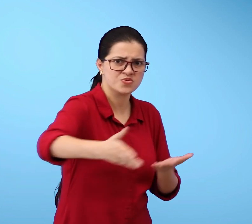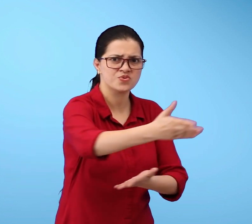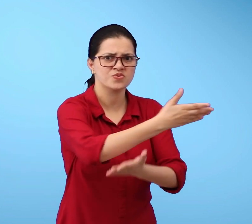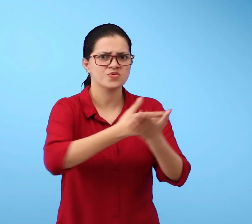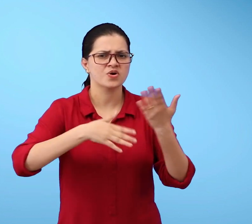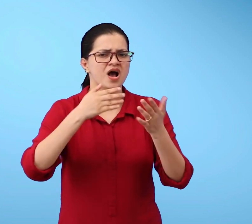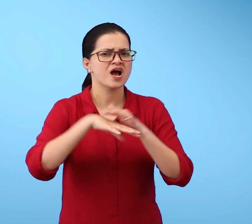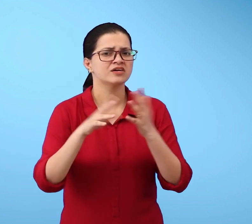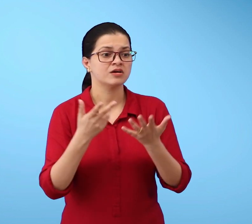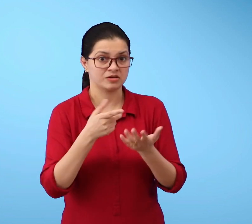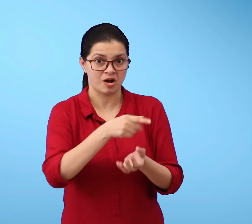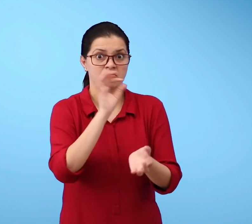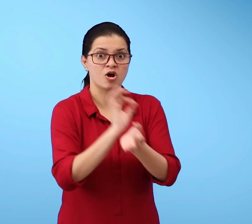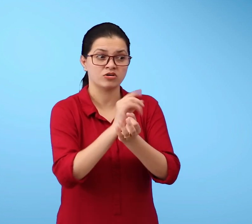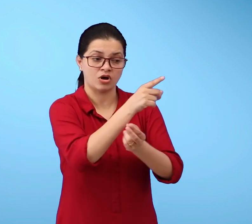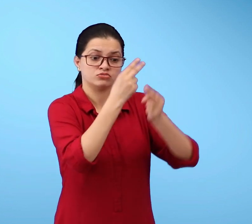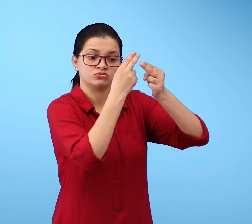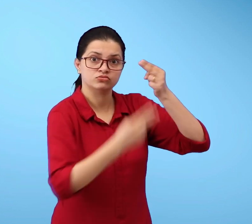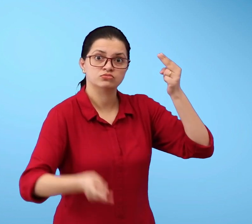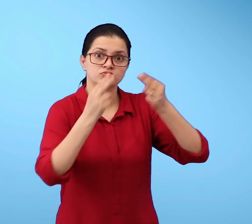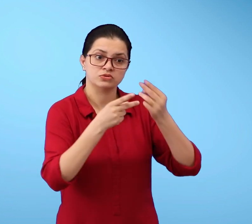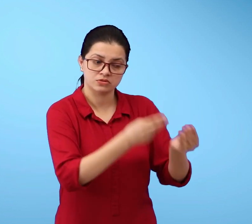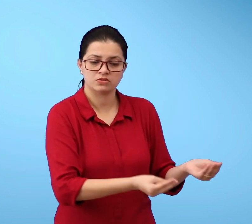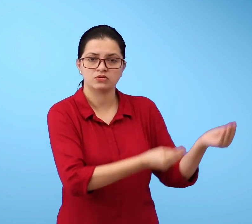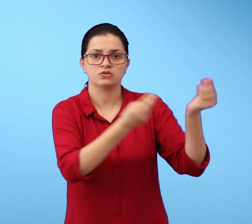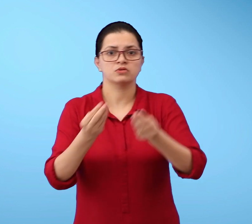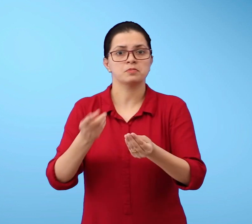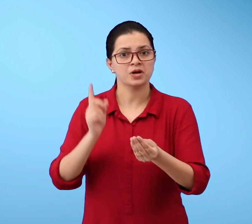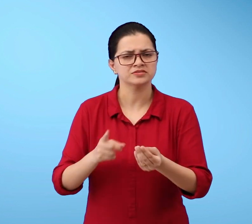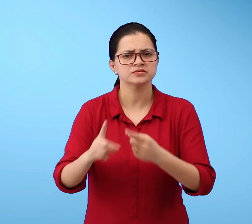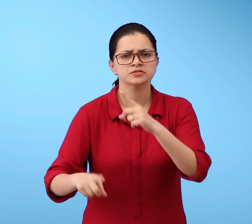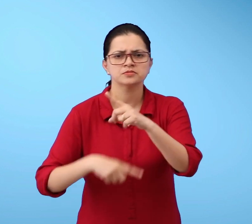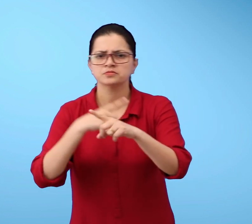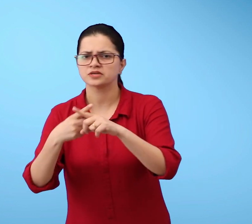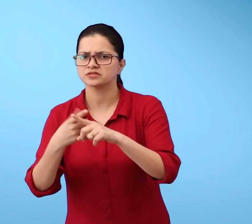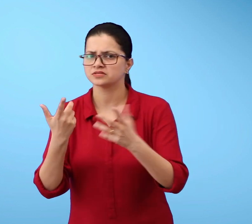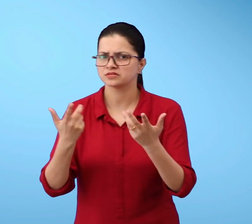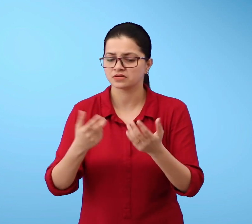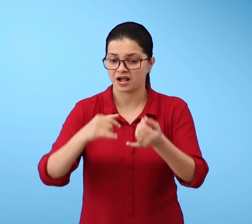"Do tell the children about the Buddha and take them to see Sarnath as